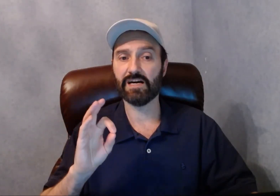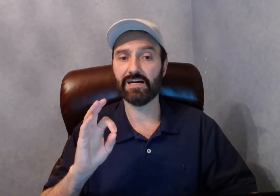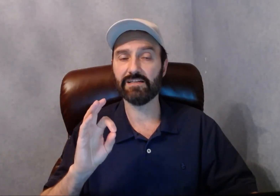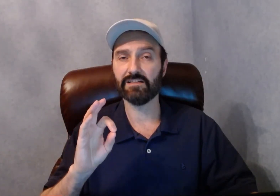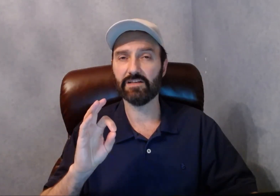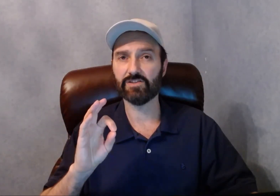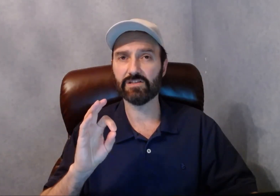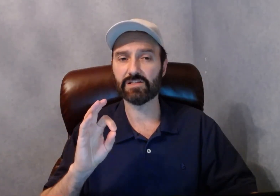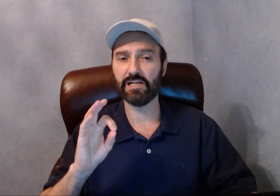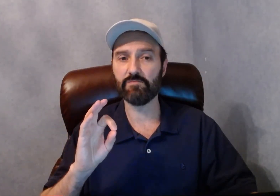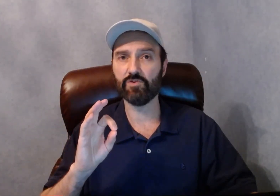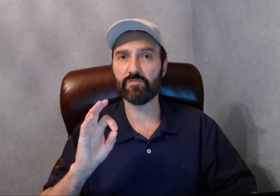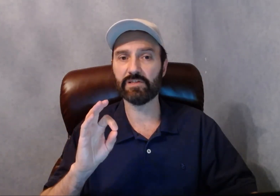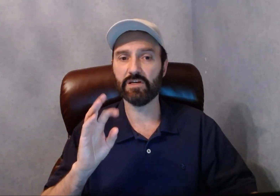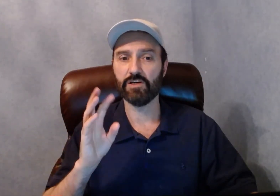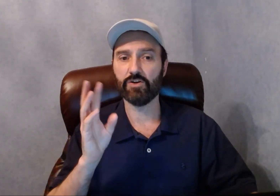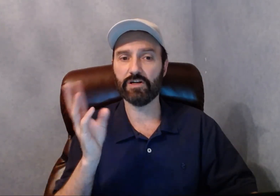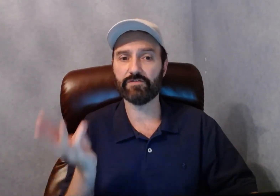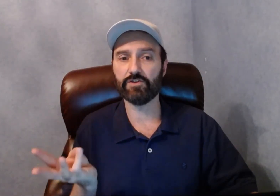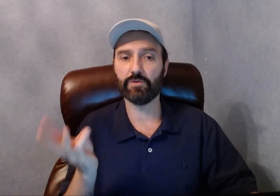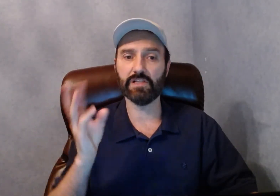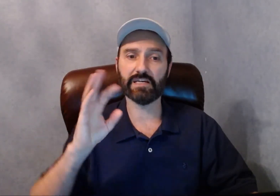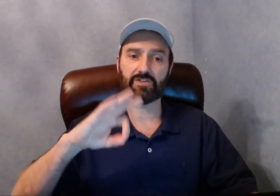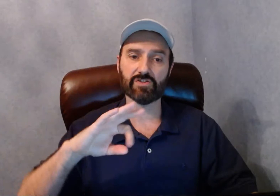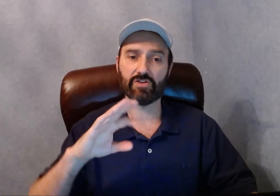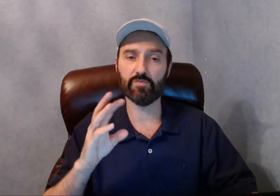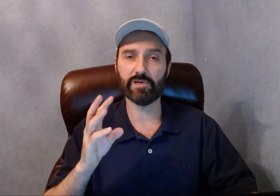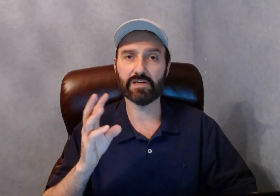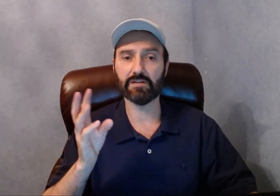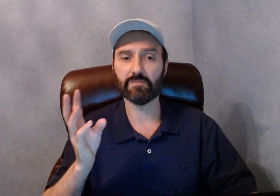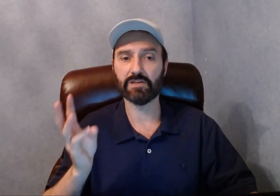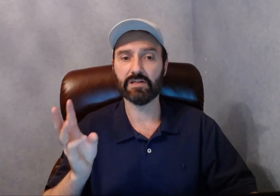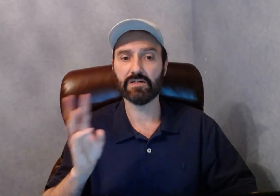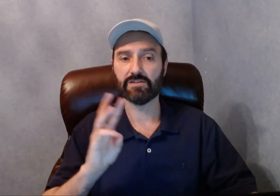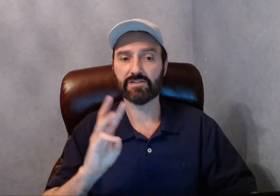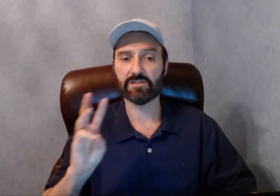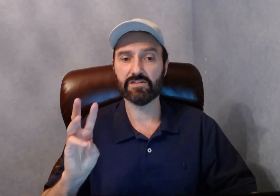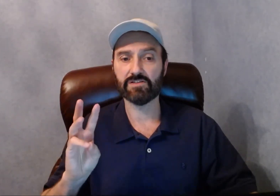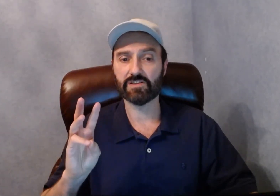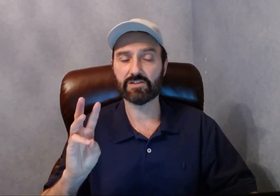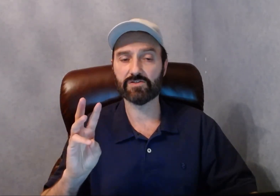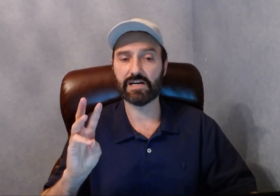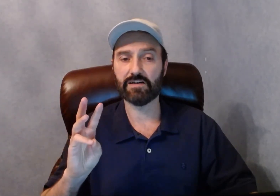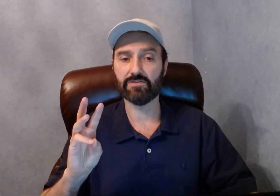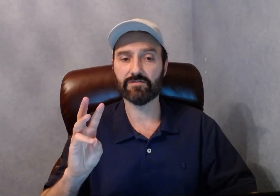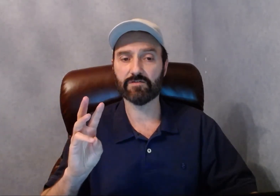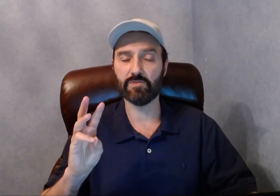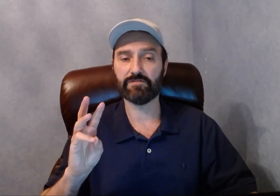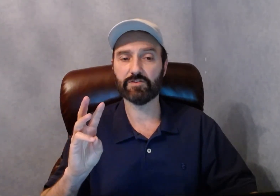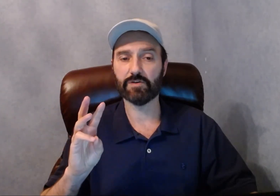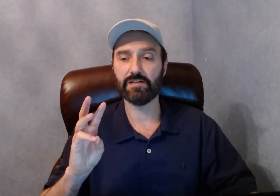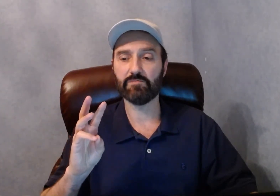69. It's just a slight movement. You don't have to do it like so big. 66 goes out from left to right, but then you